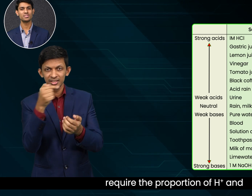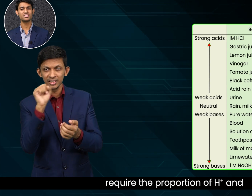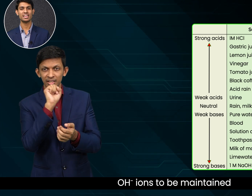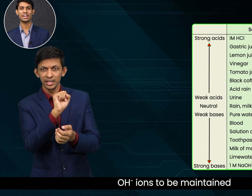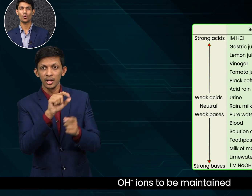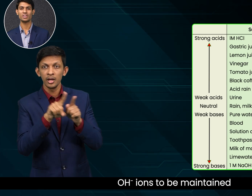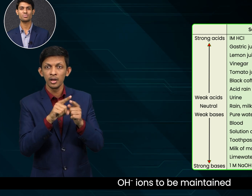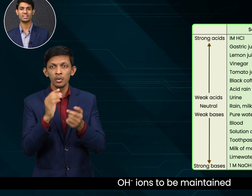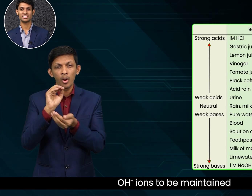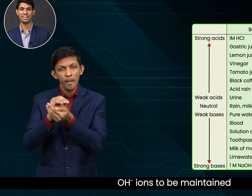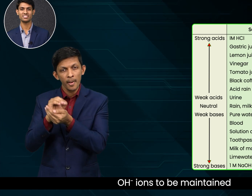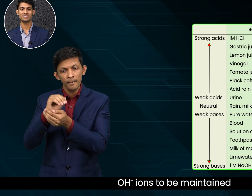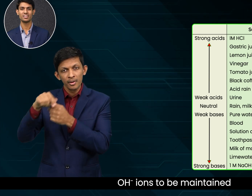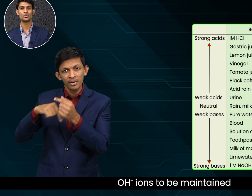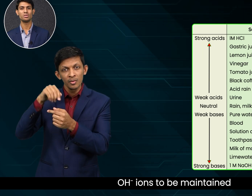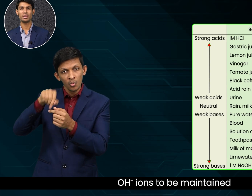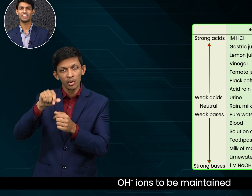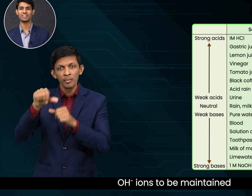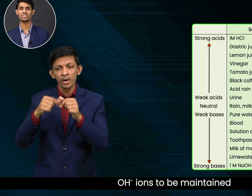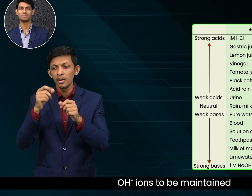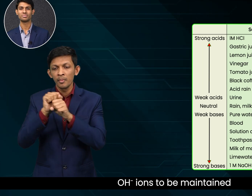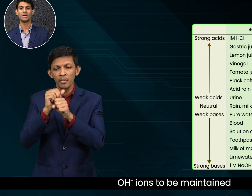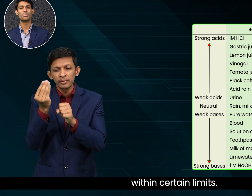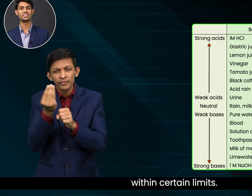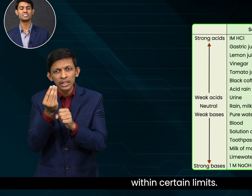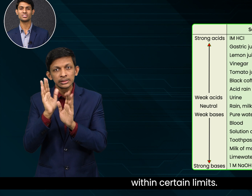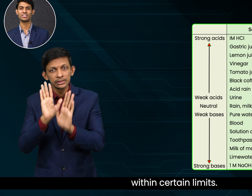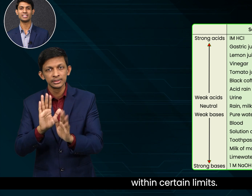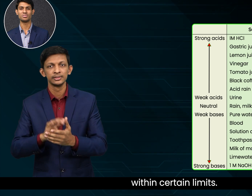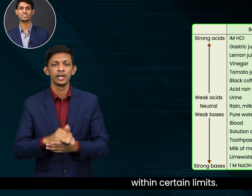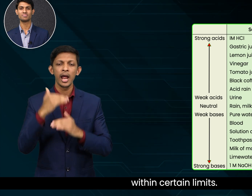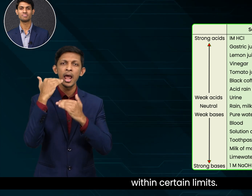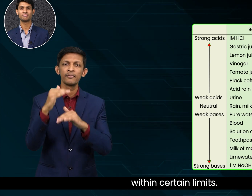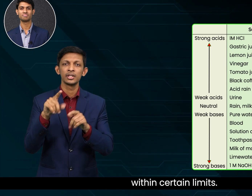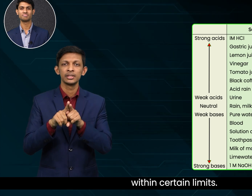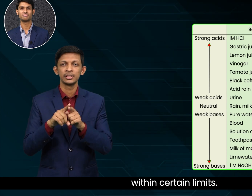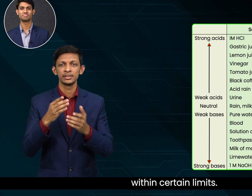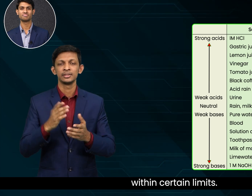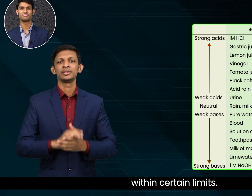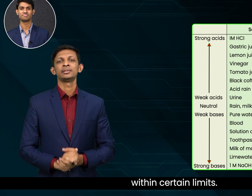H plus and OH minus ions to be maintained within certain limits.